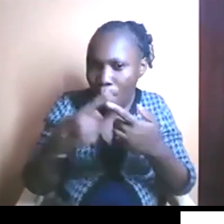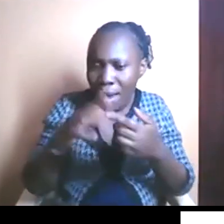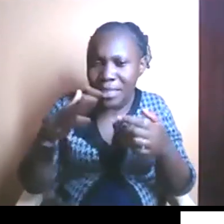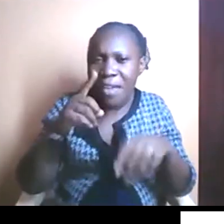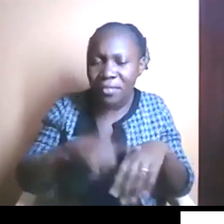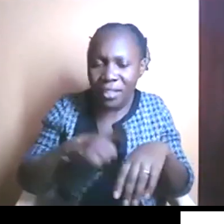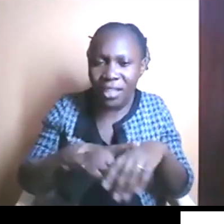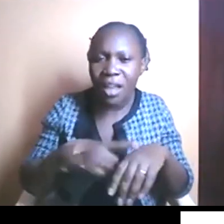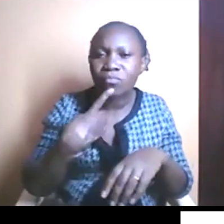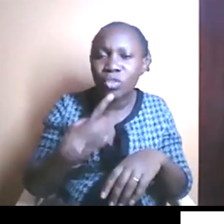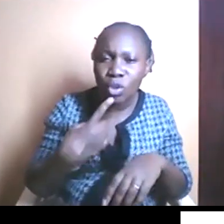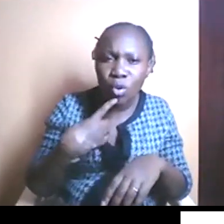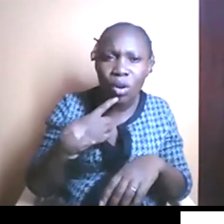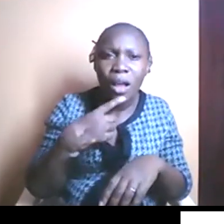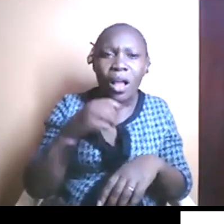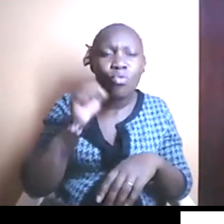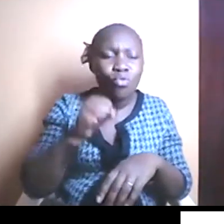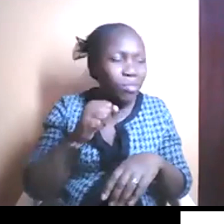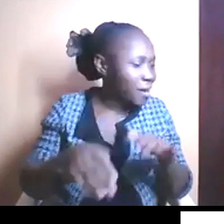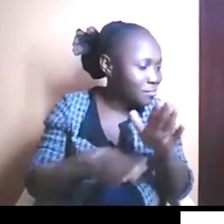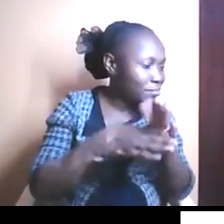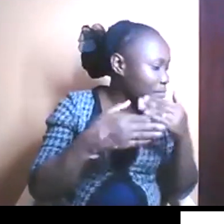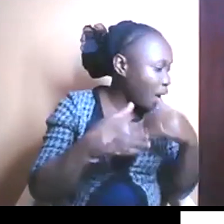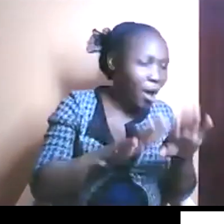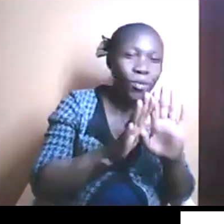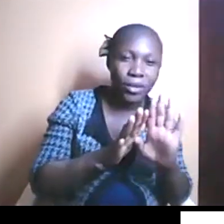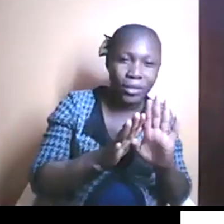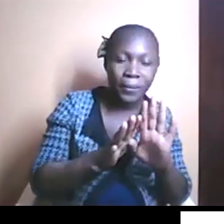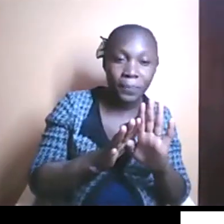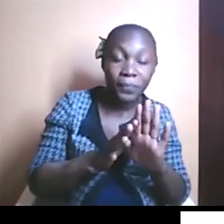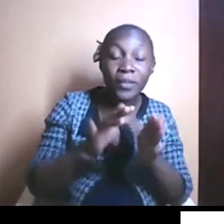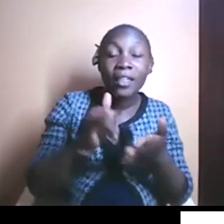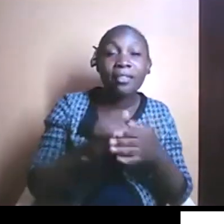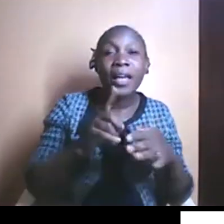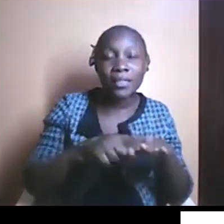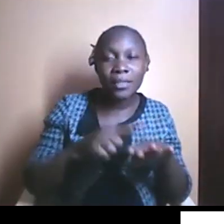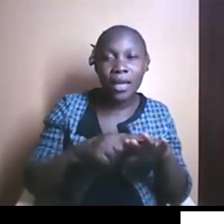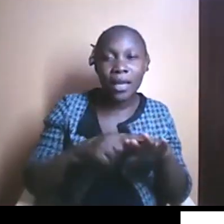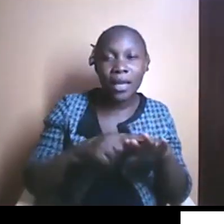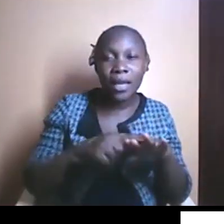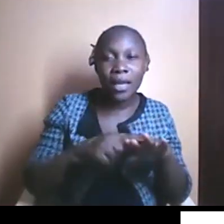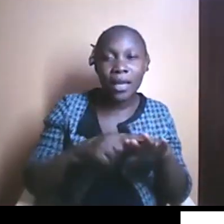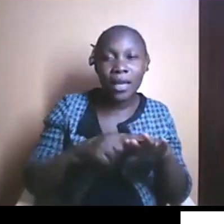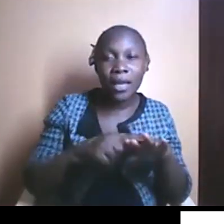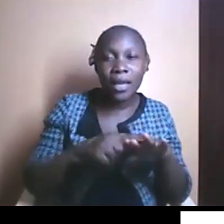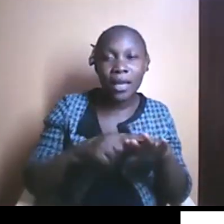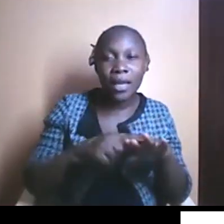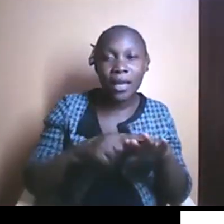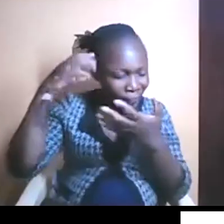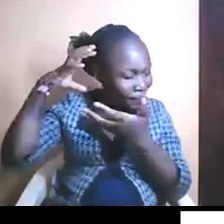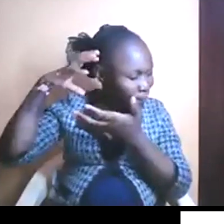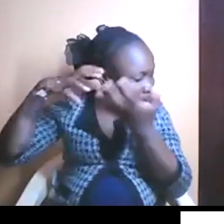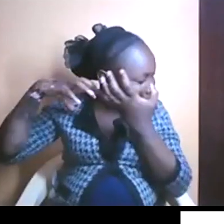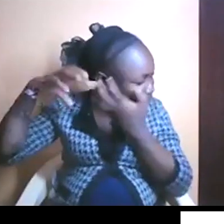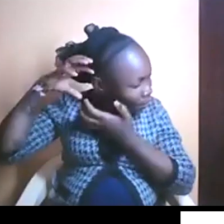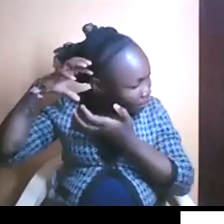I can put you out of the gate. And at that time, your in-tray is flooded. You're so big, you feel like you're